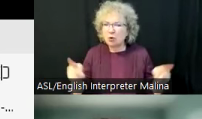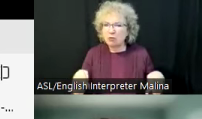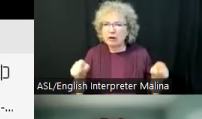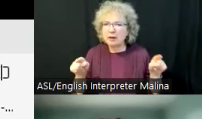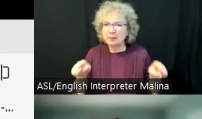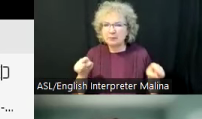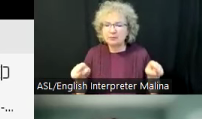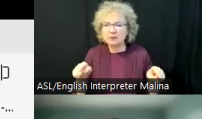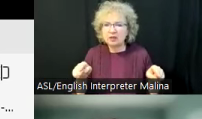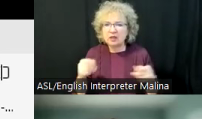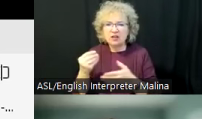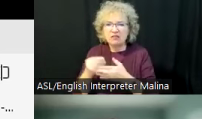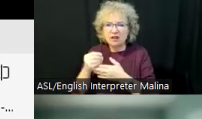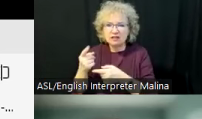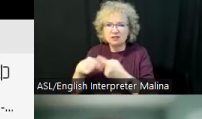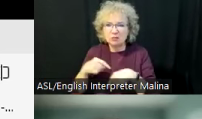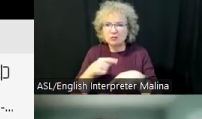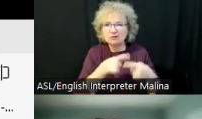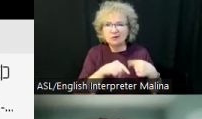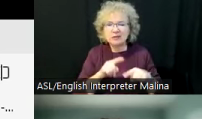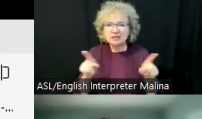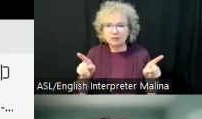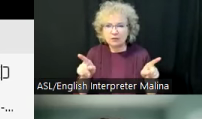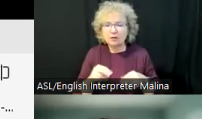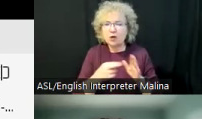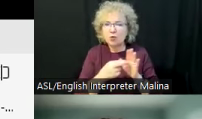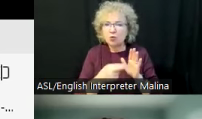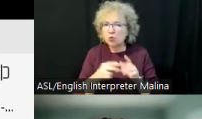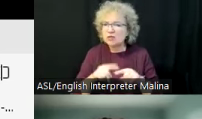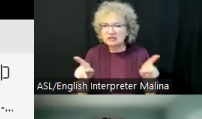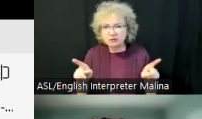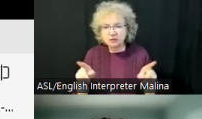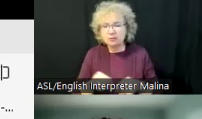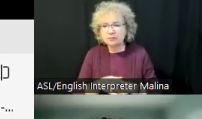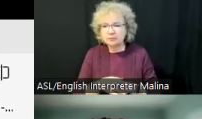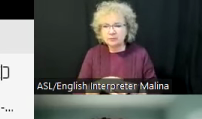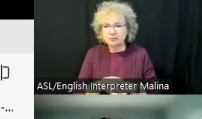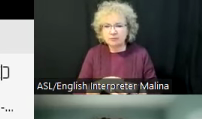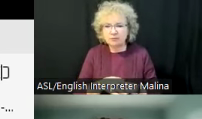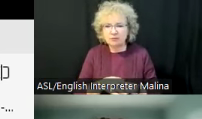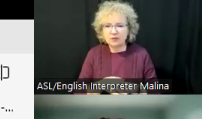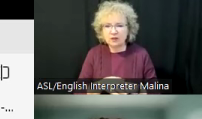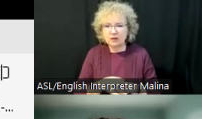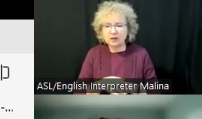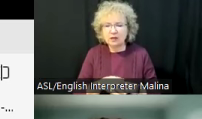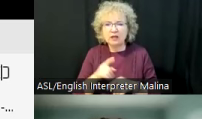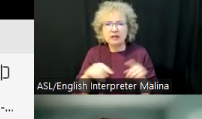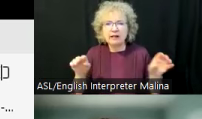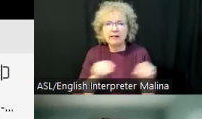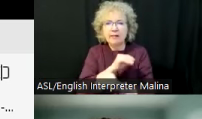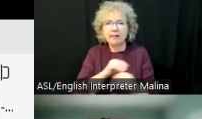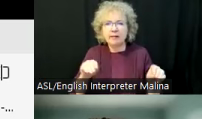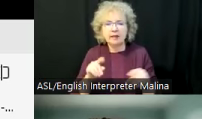Distinct funding sources have some distinct rules. And so, you know, they're not interchangeable,